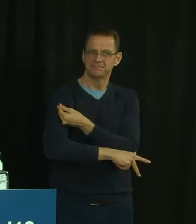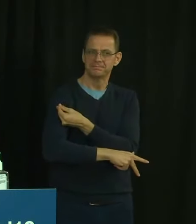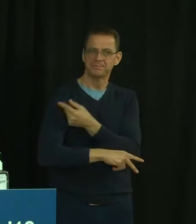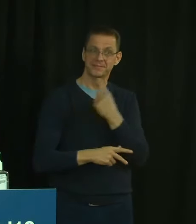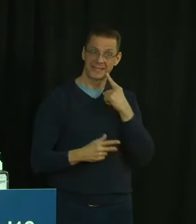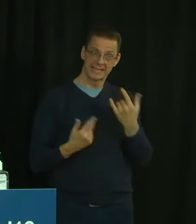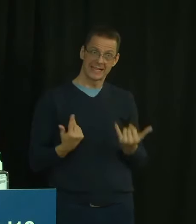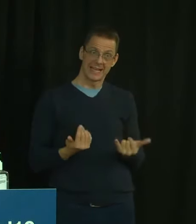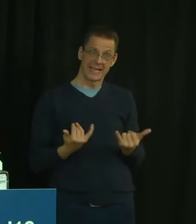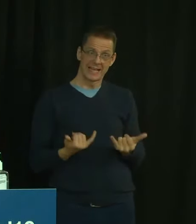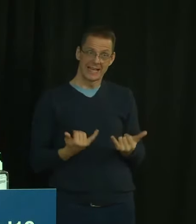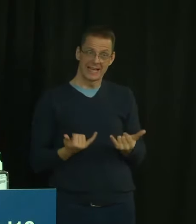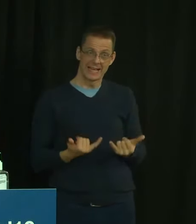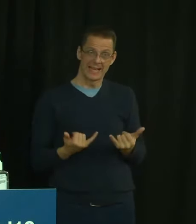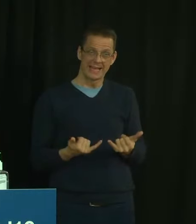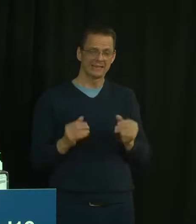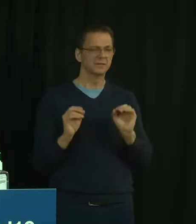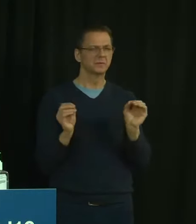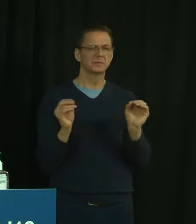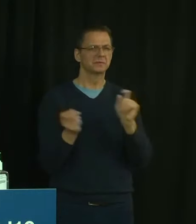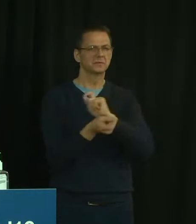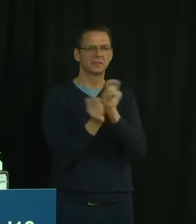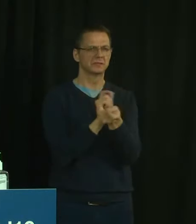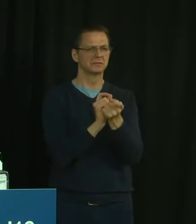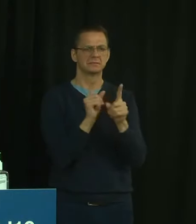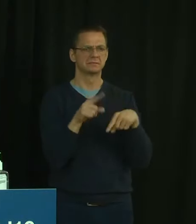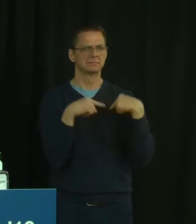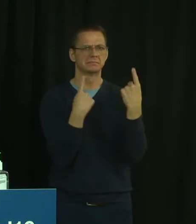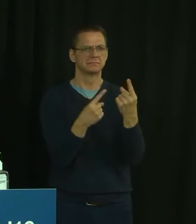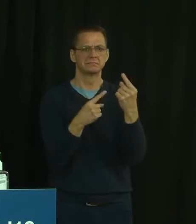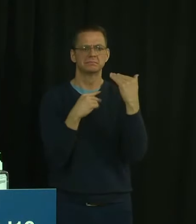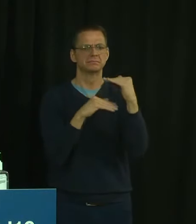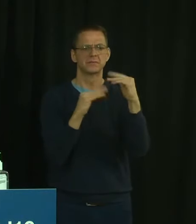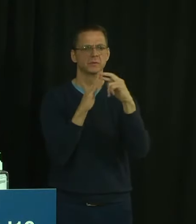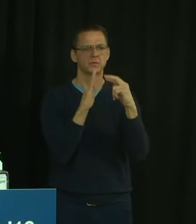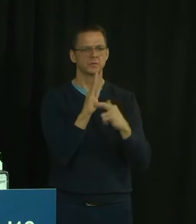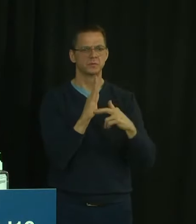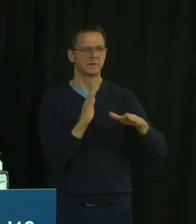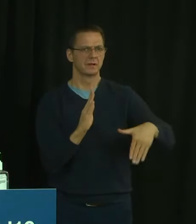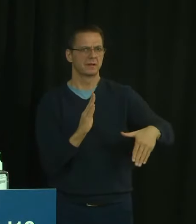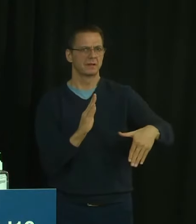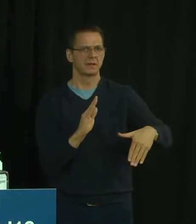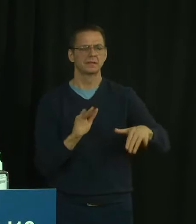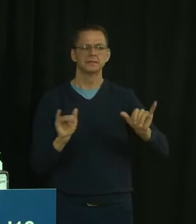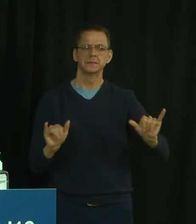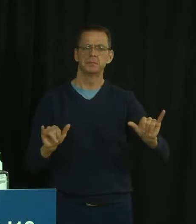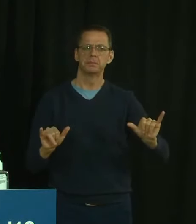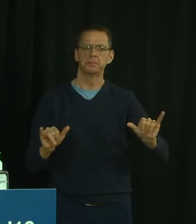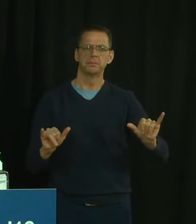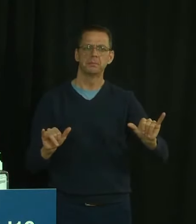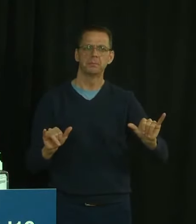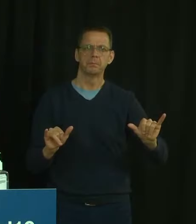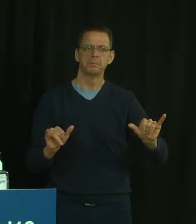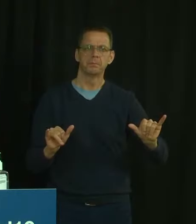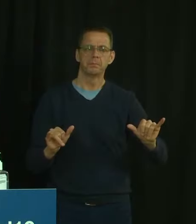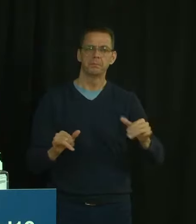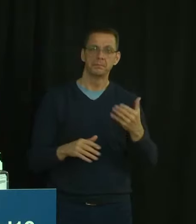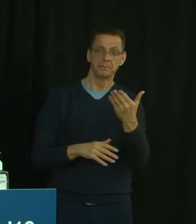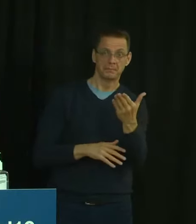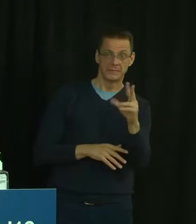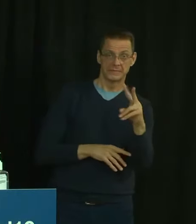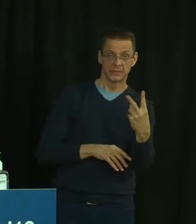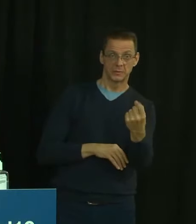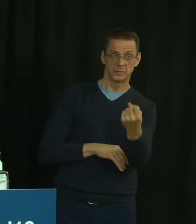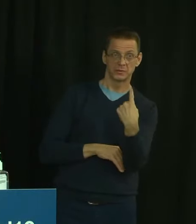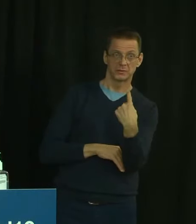James? Definitely, yeah. So what would you see turning around our current sort of trajectory? Because, vaccines, we're